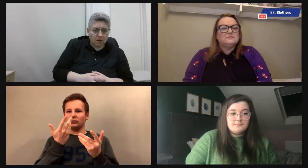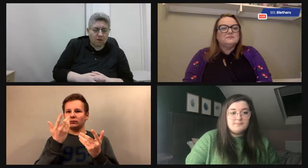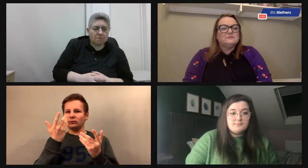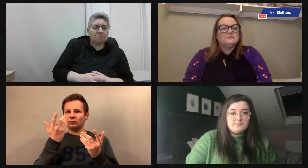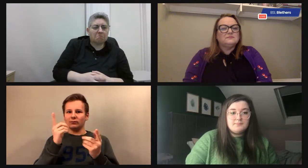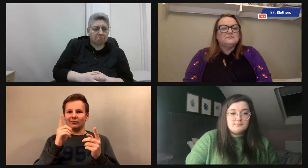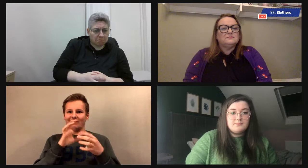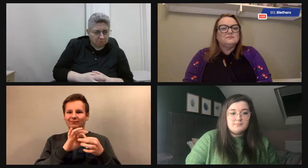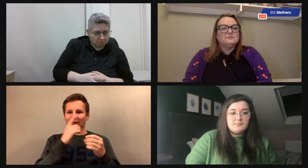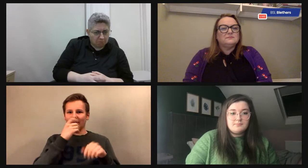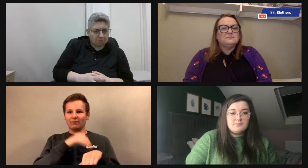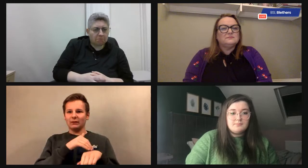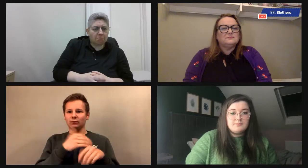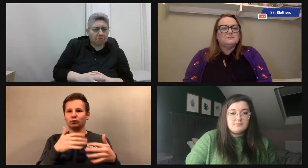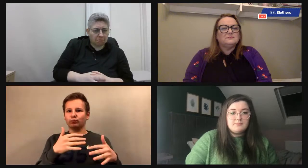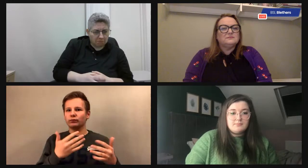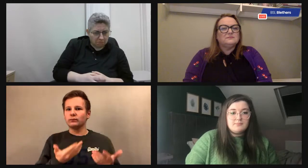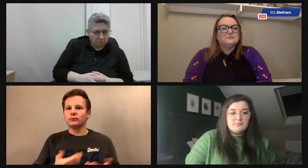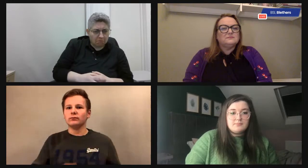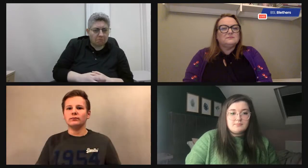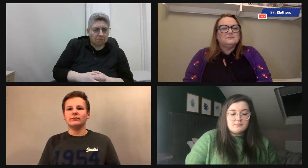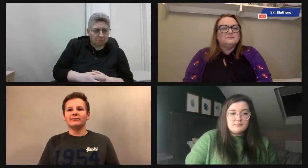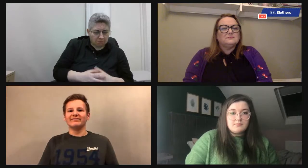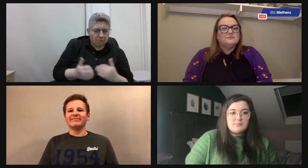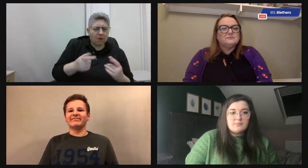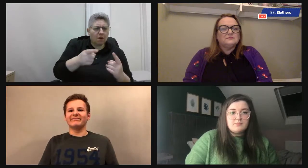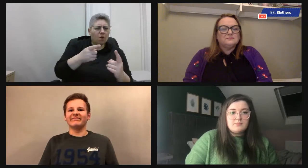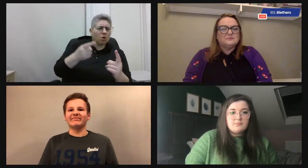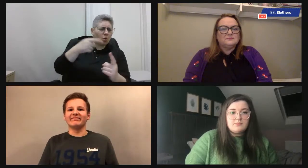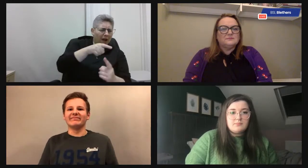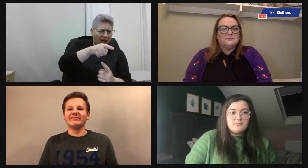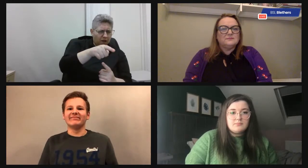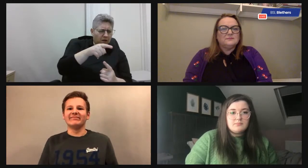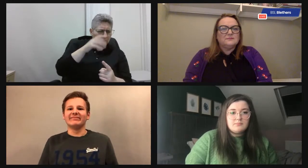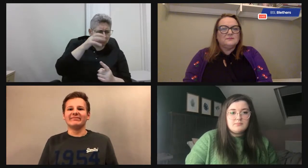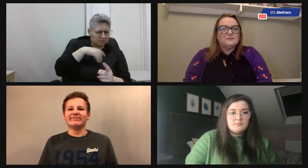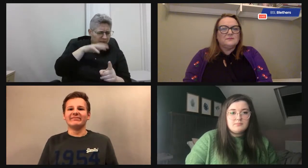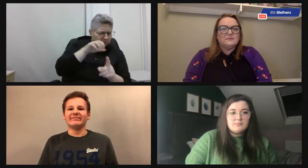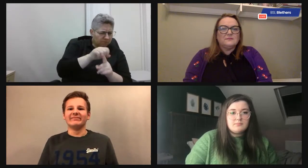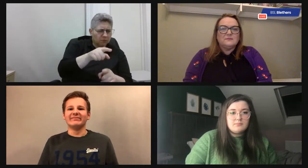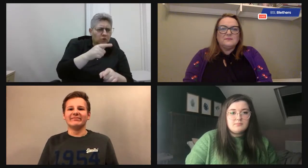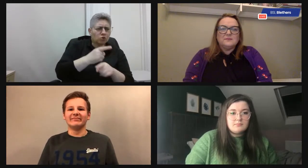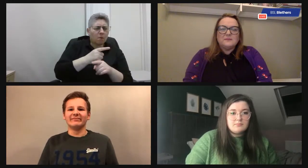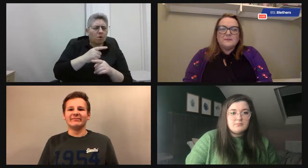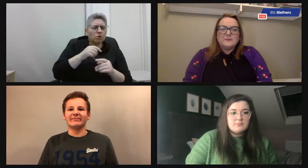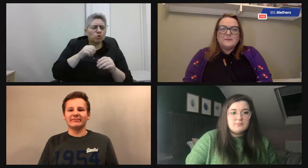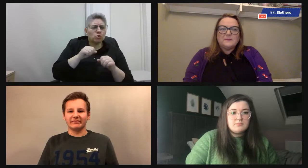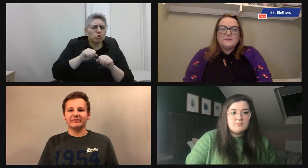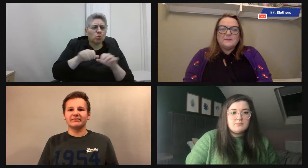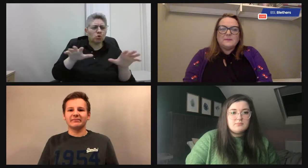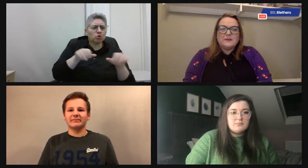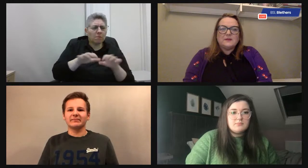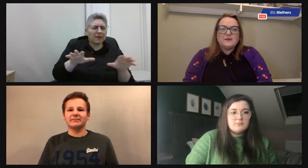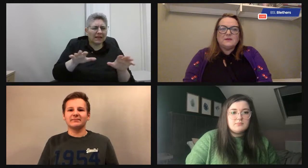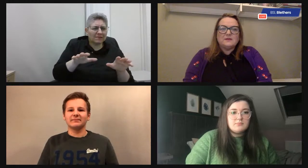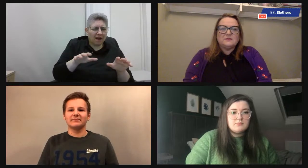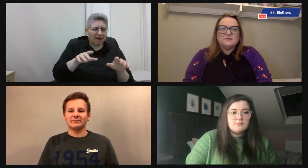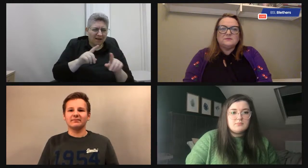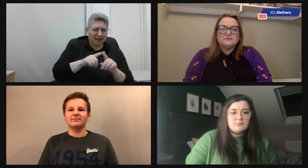your sleep, it affects your nutrition. It can affect so many things physically for you as well.